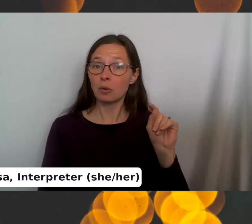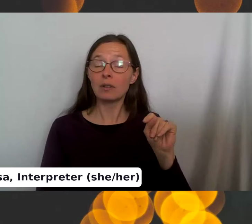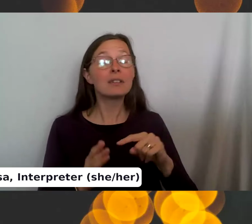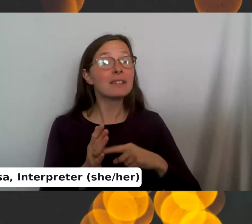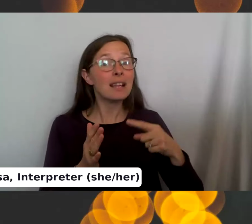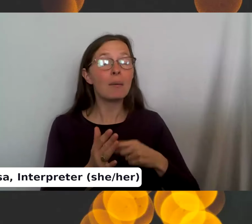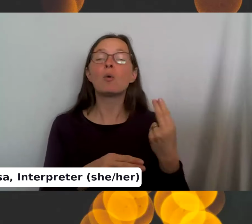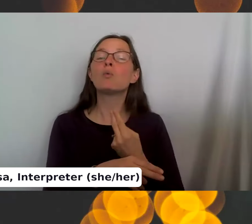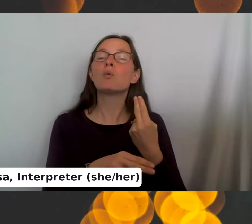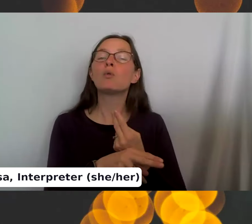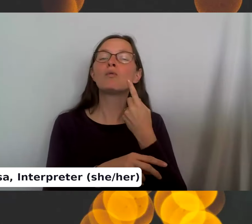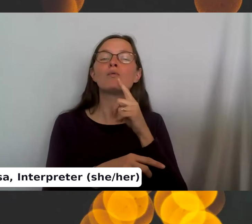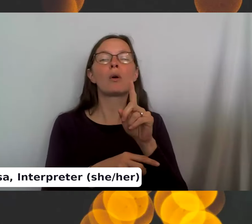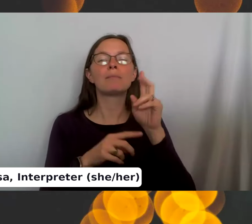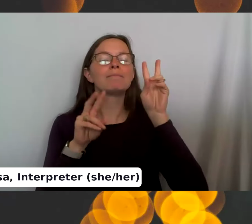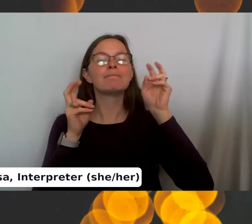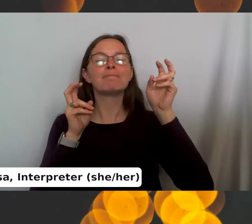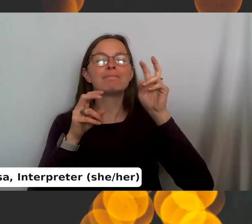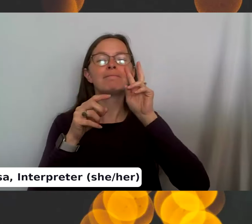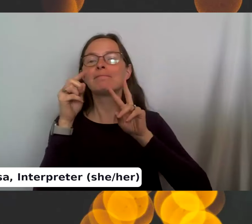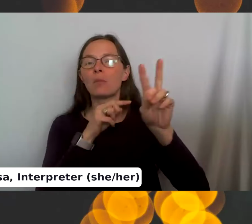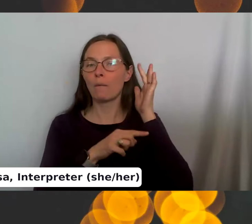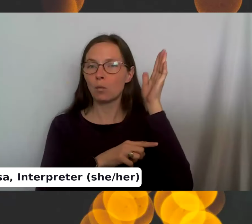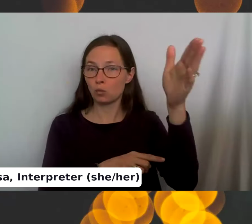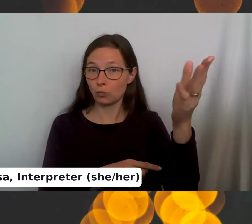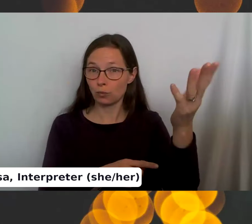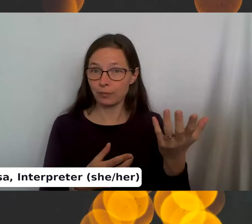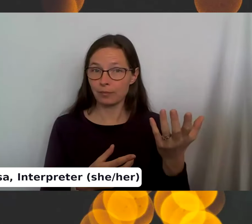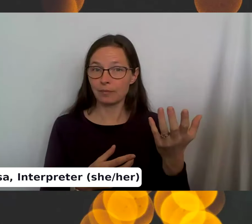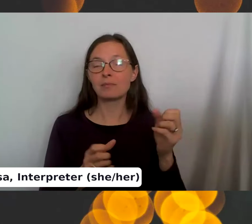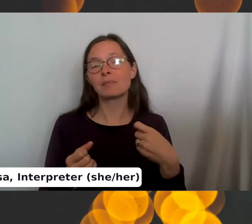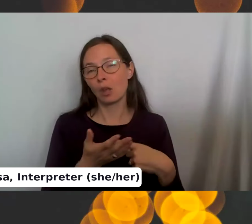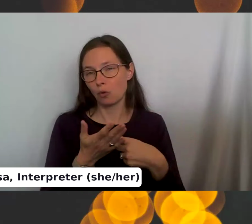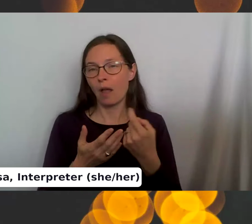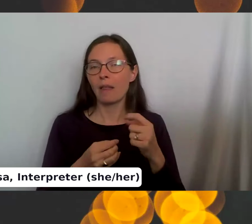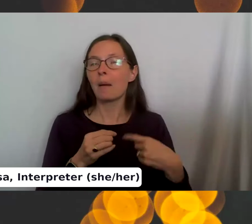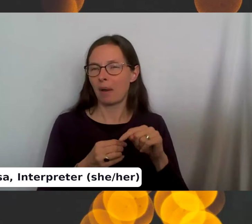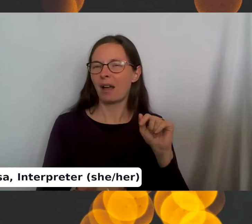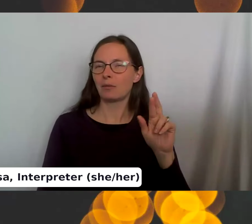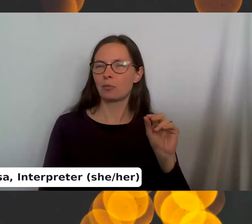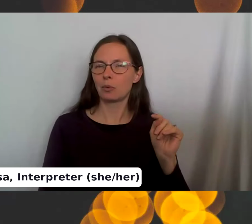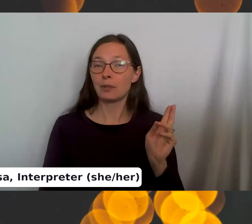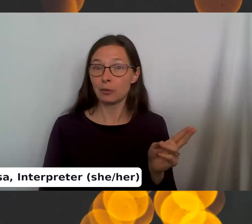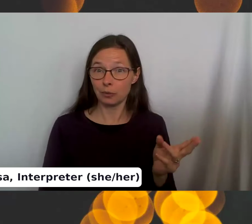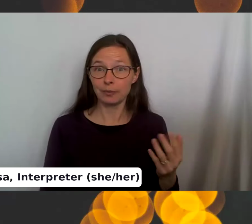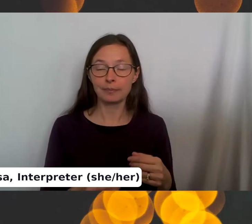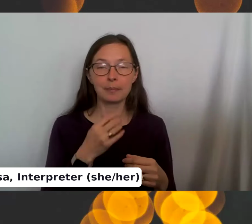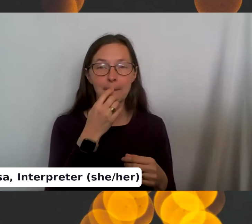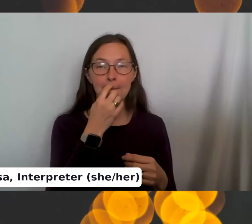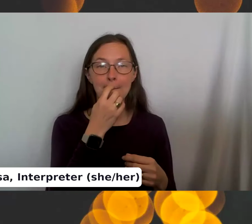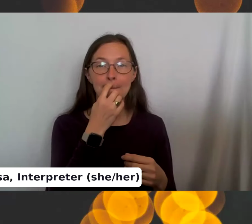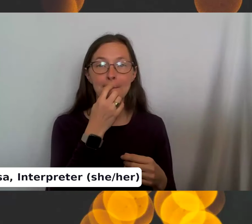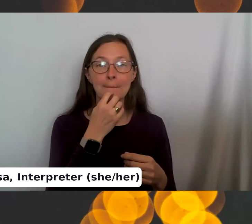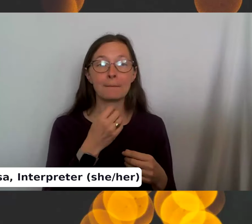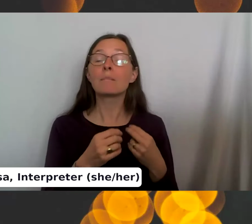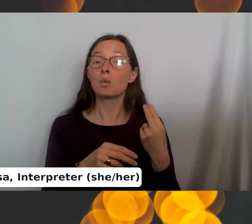fortune telling. And we'll talk a little bit about tarot history here. So it